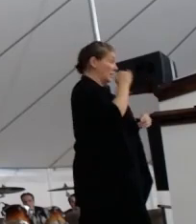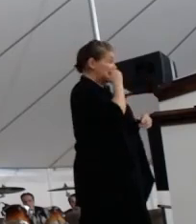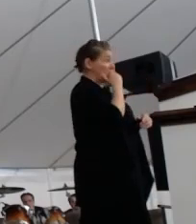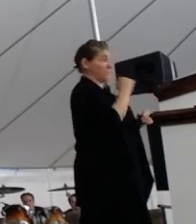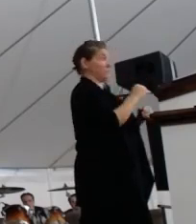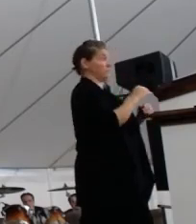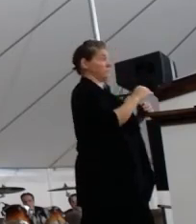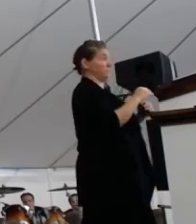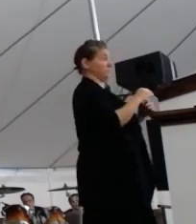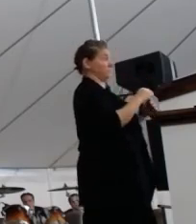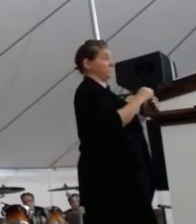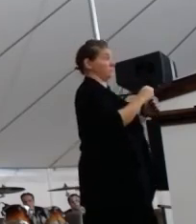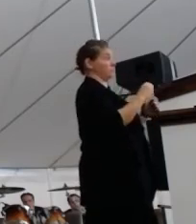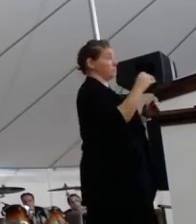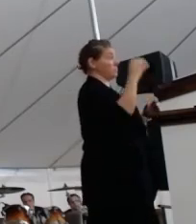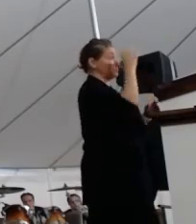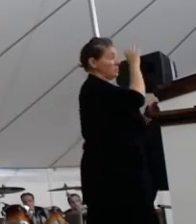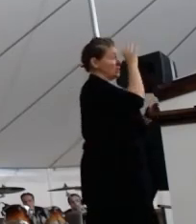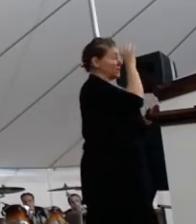God help us if we lived in Virginia.